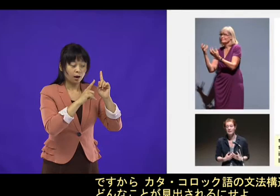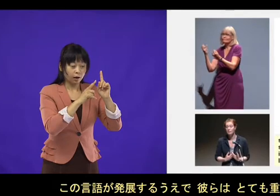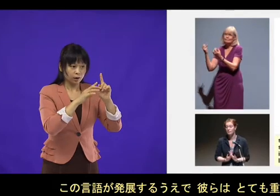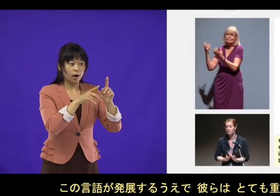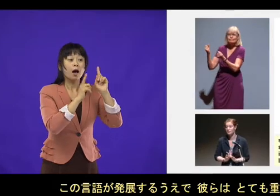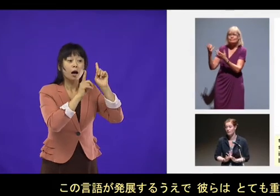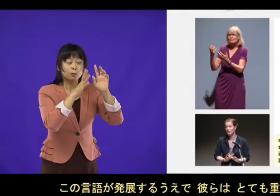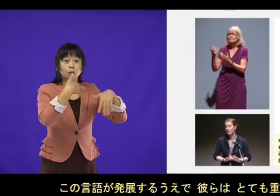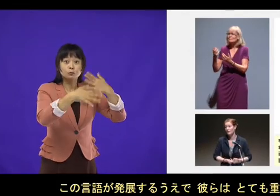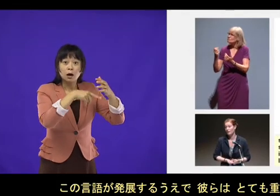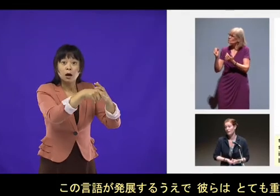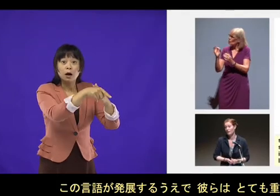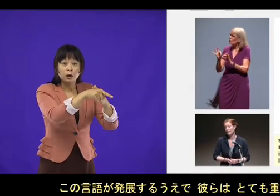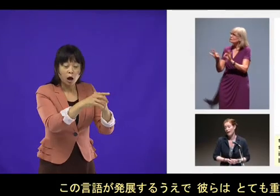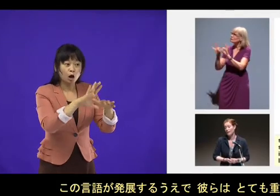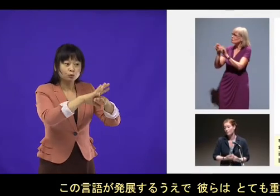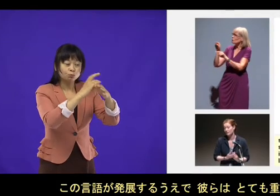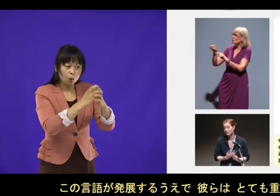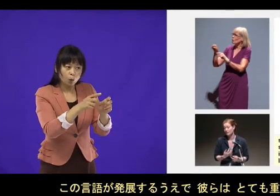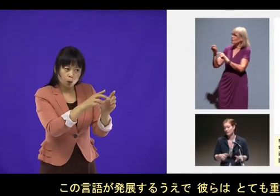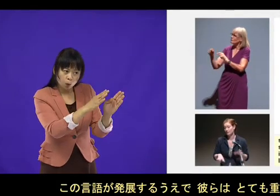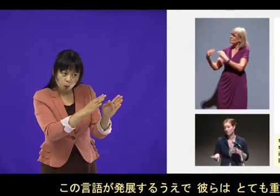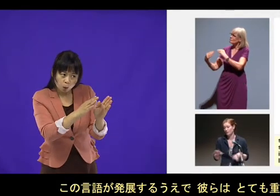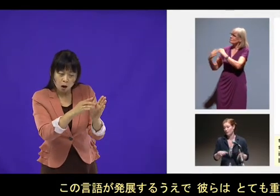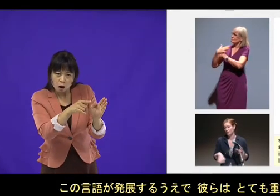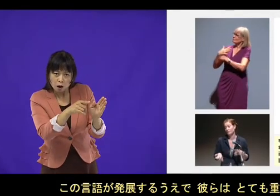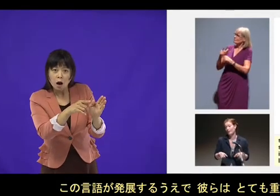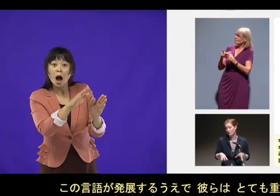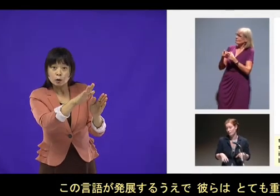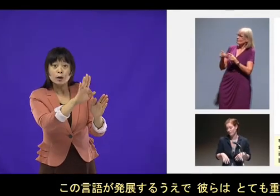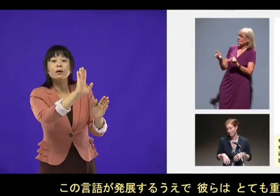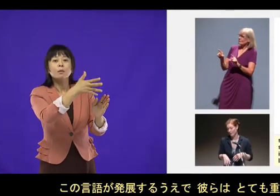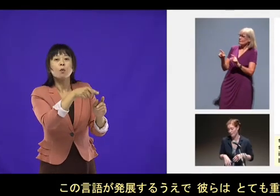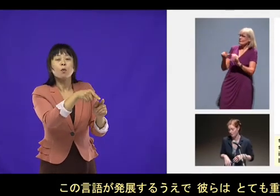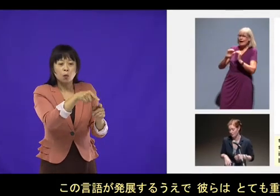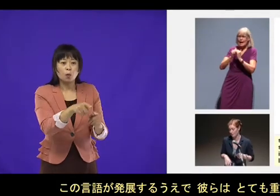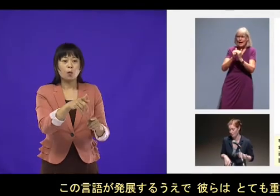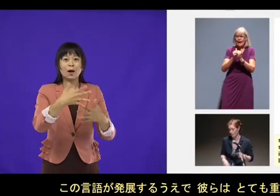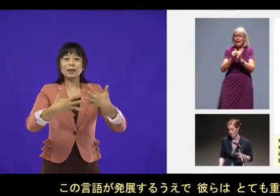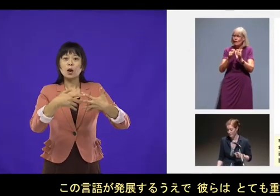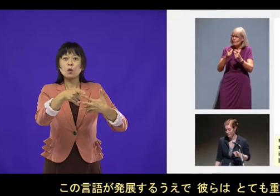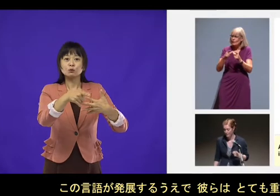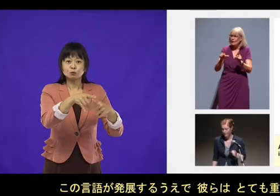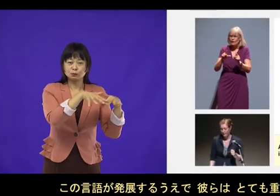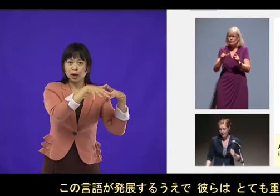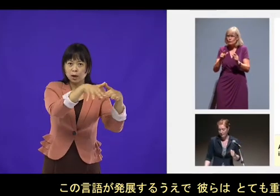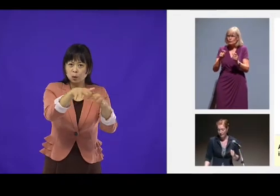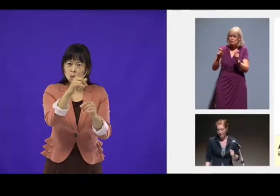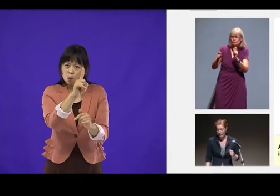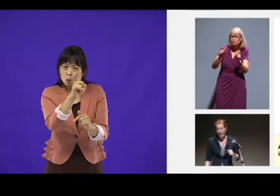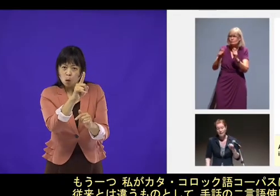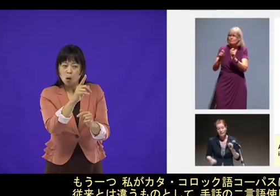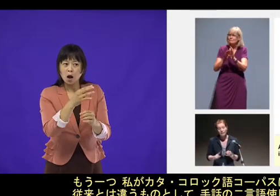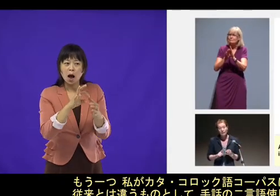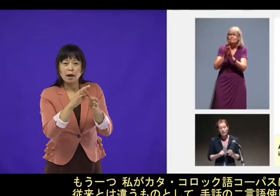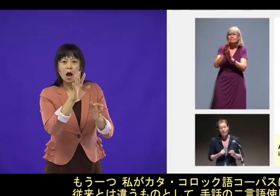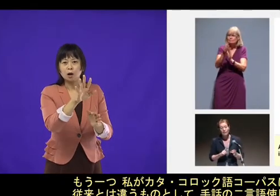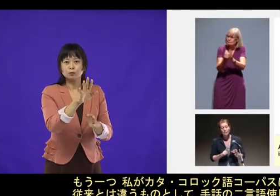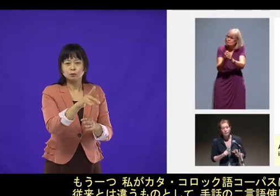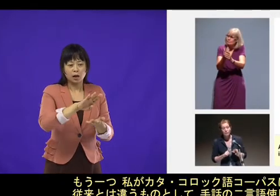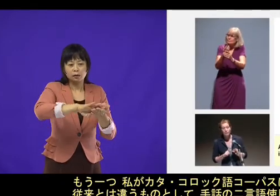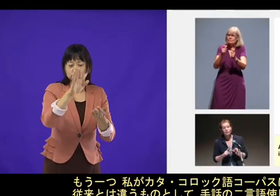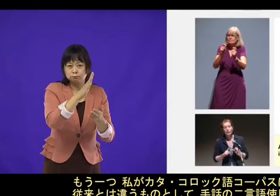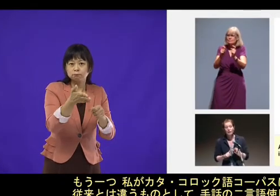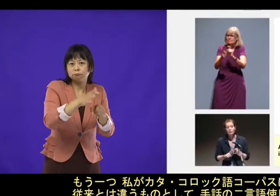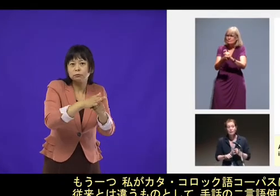may be a really important element in sort of the development of the language so far. And